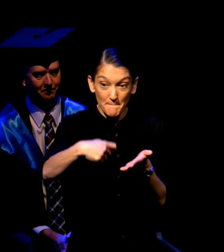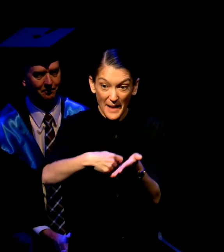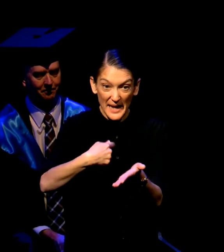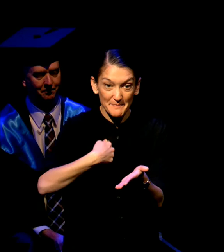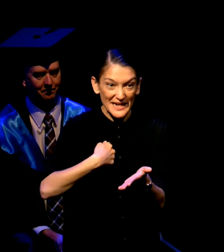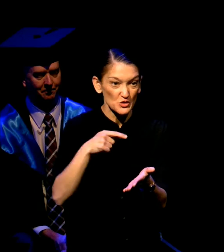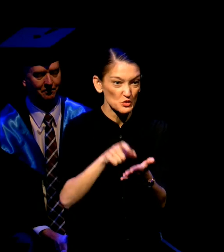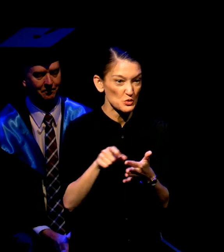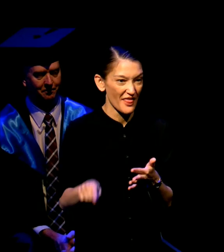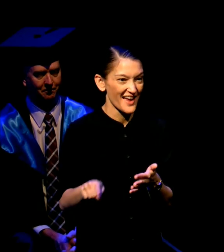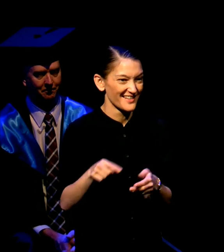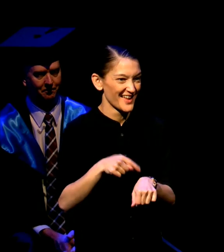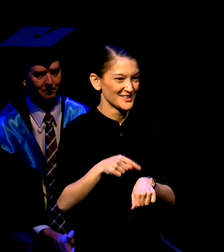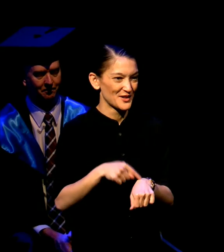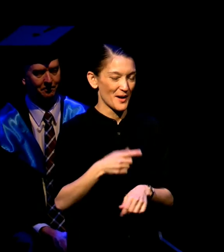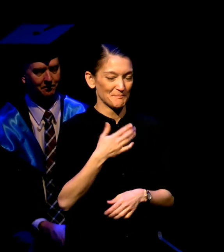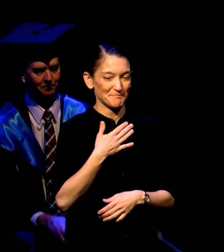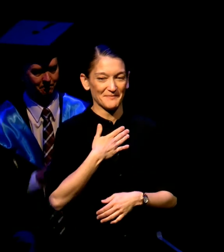what I did back then.